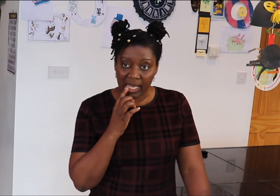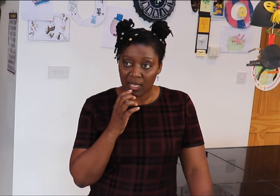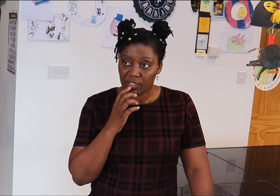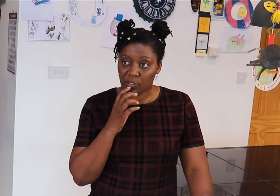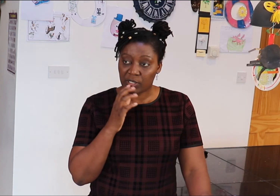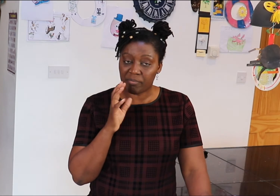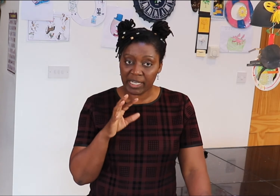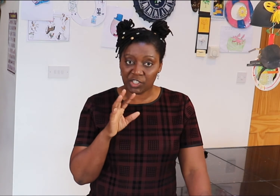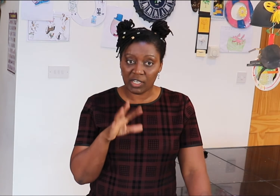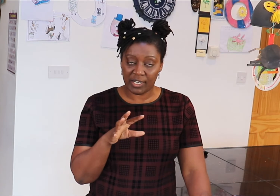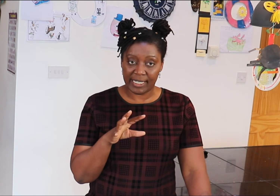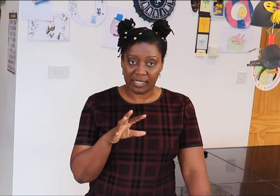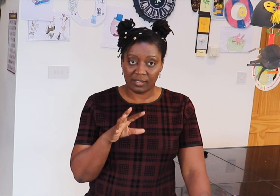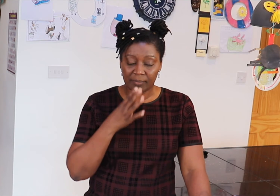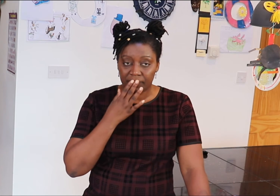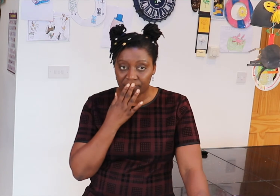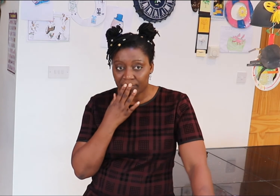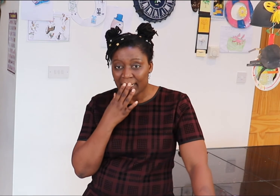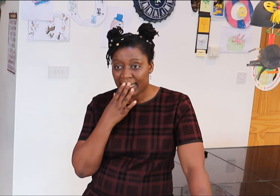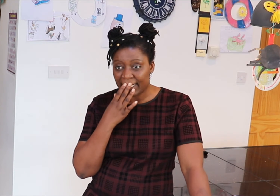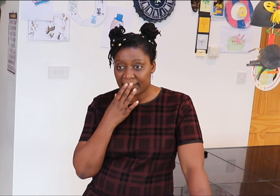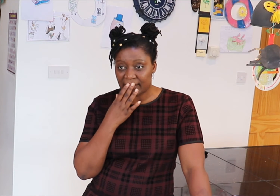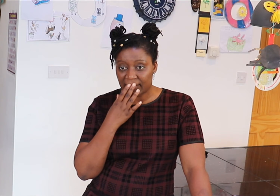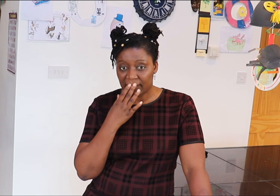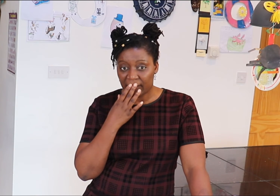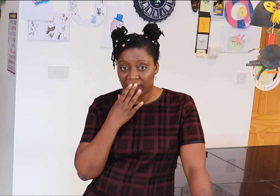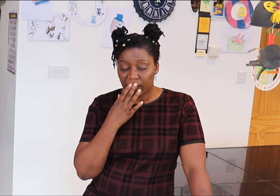Okay, so the major learning is